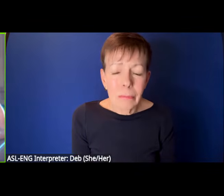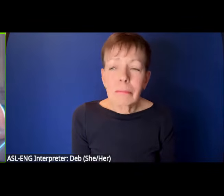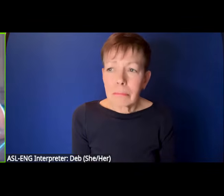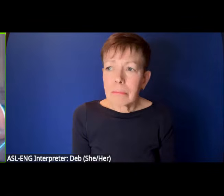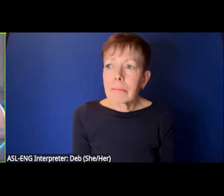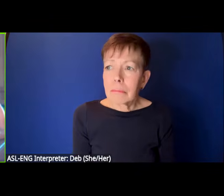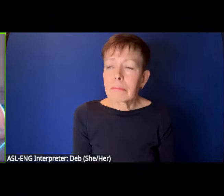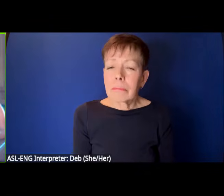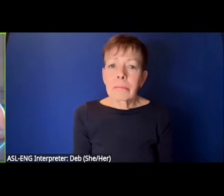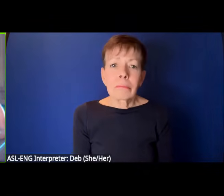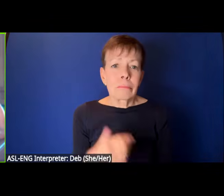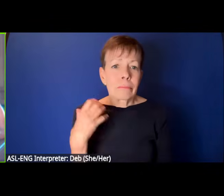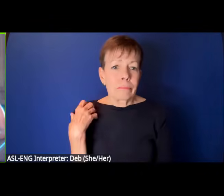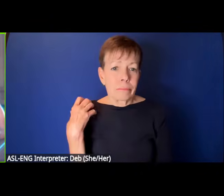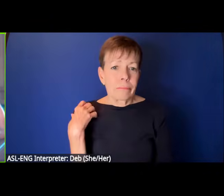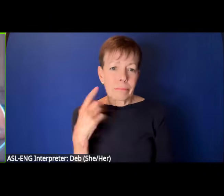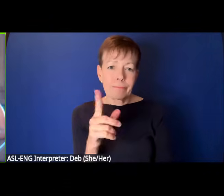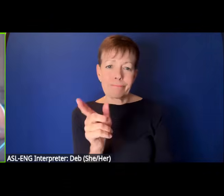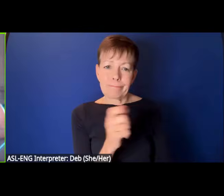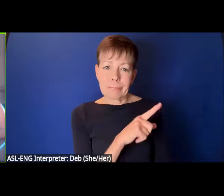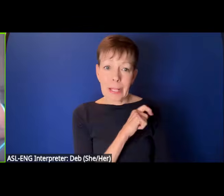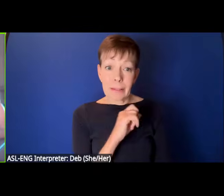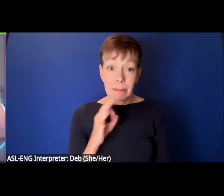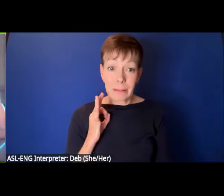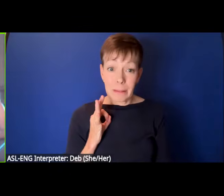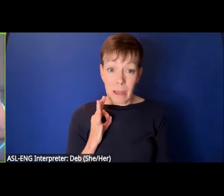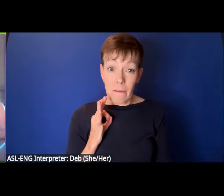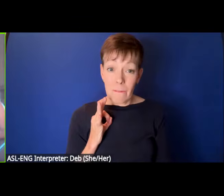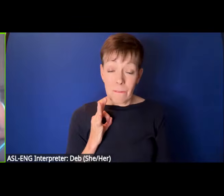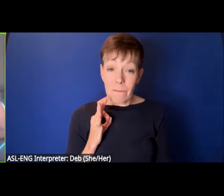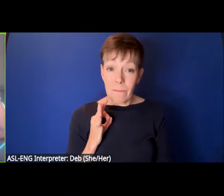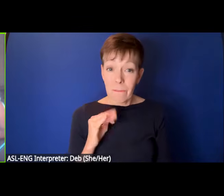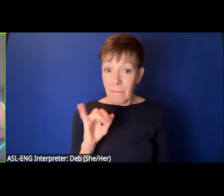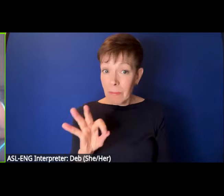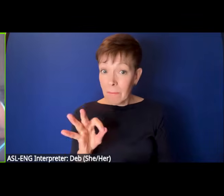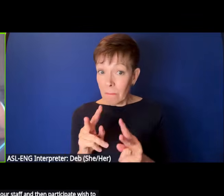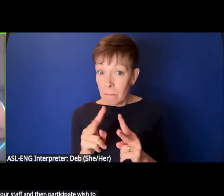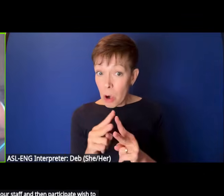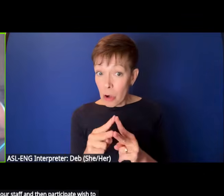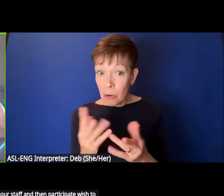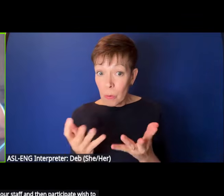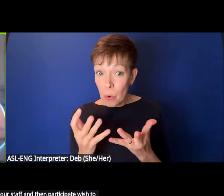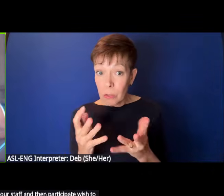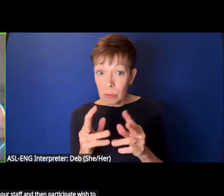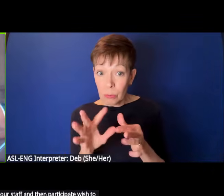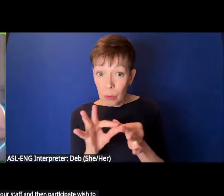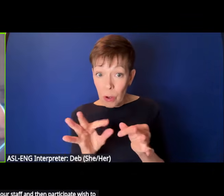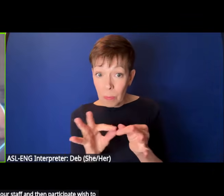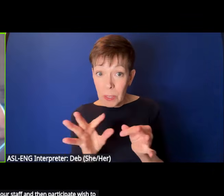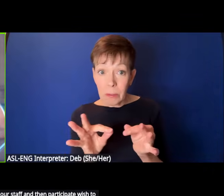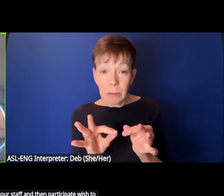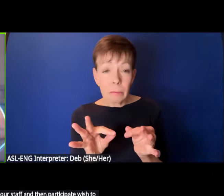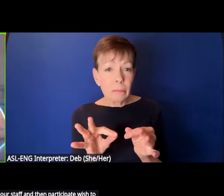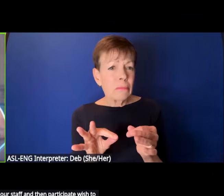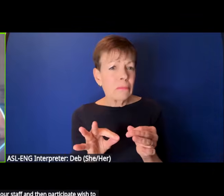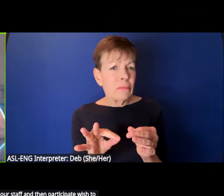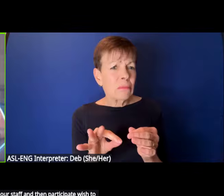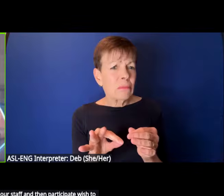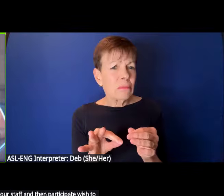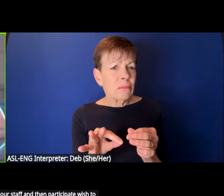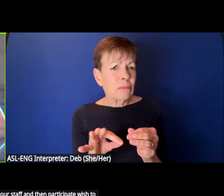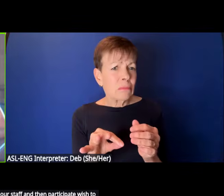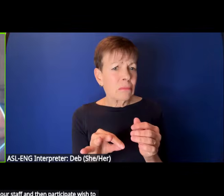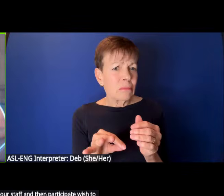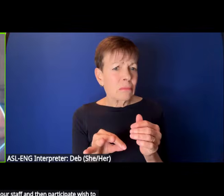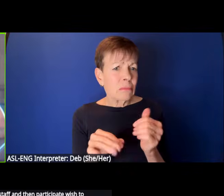can pose that to our staff and then partners if they wish to comment, they can. Associate Superintendent Arts, are you able to comment on